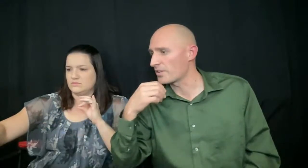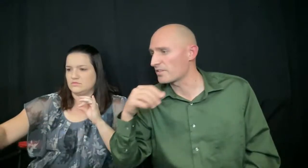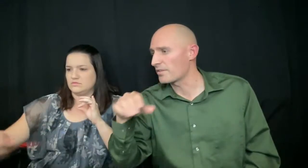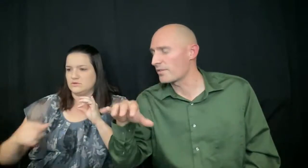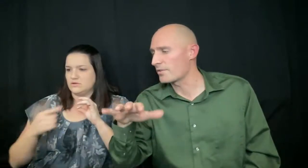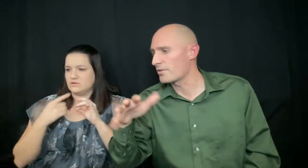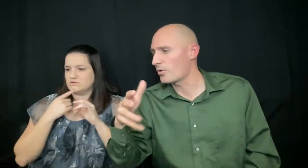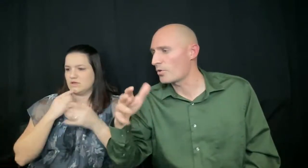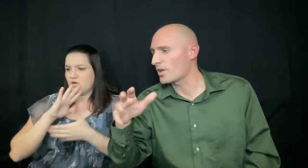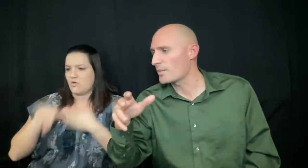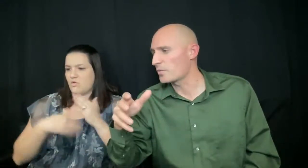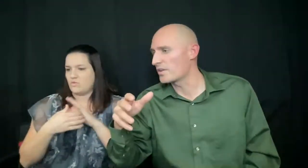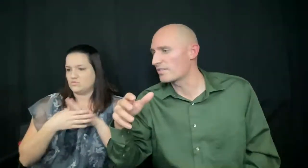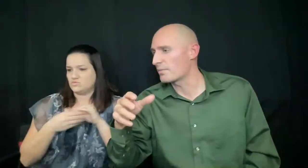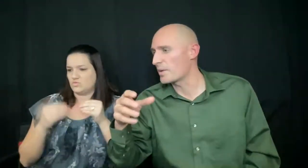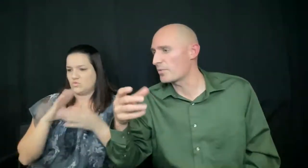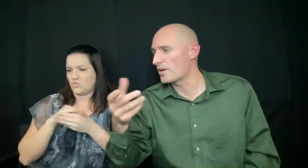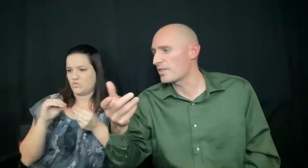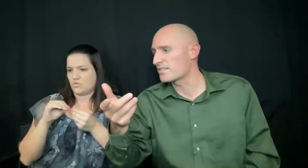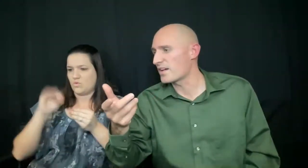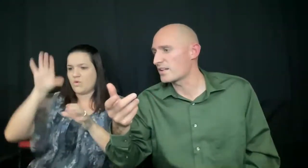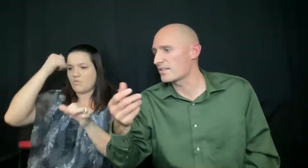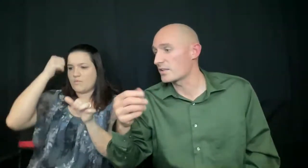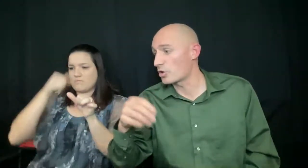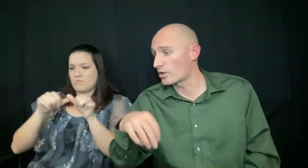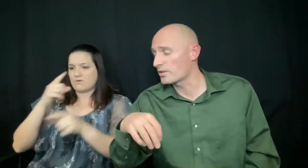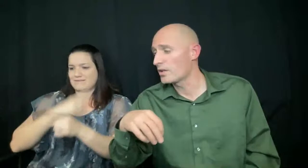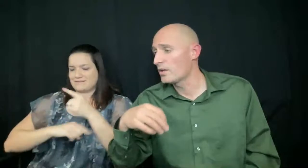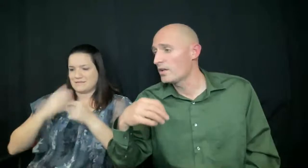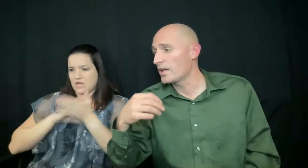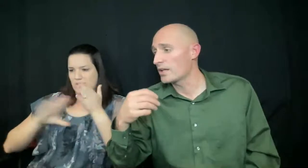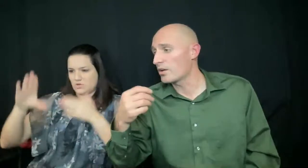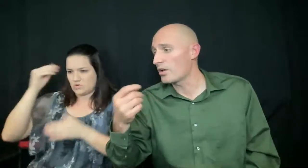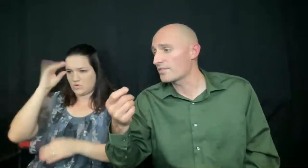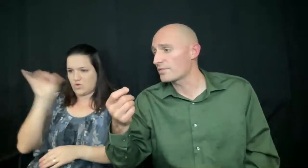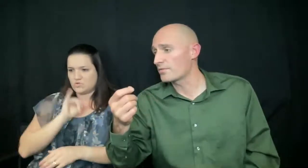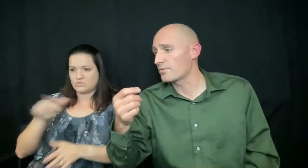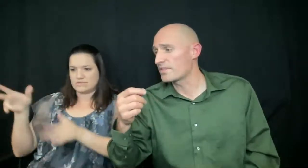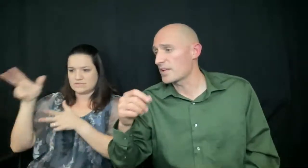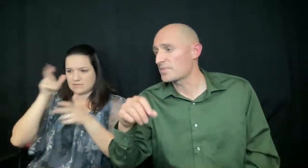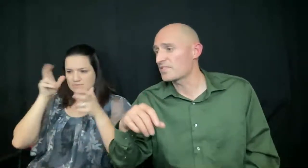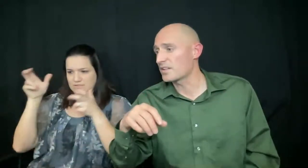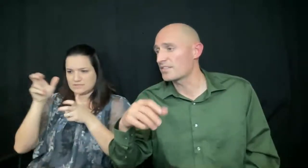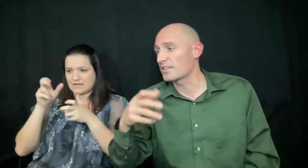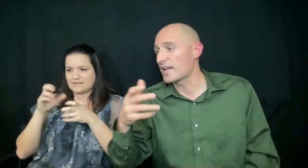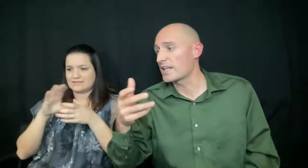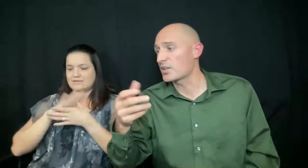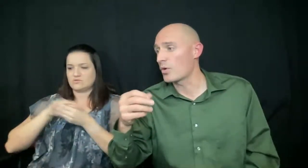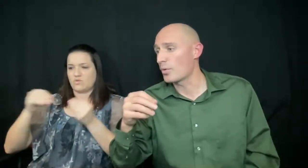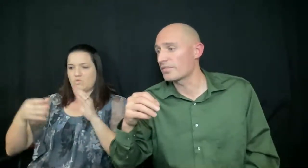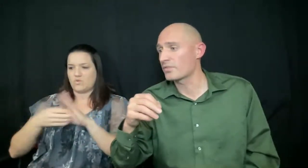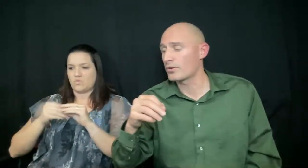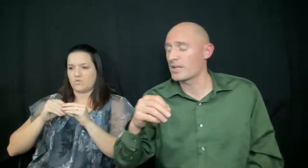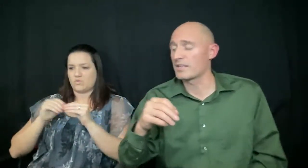So her whole comment was remembering the signs I learned, and also receptive skills in telling a whole story in